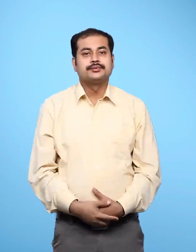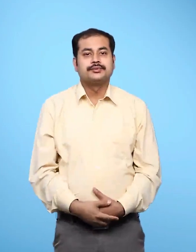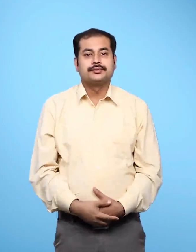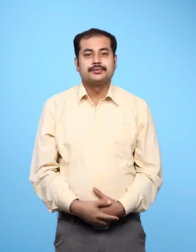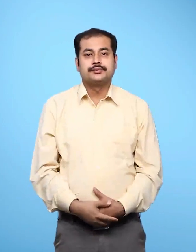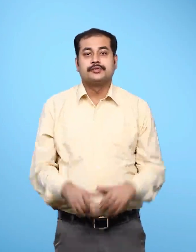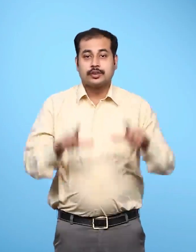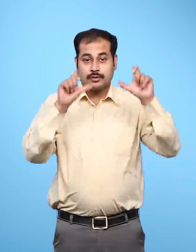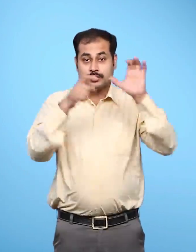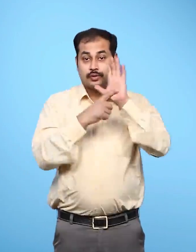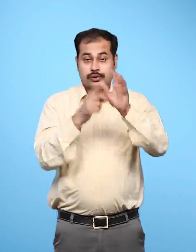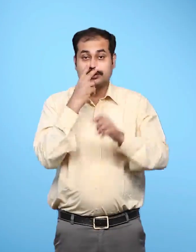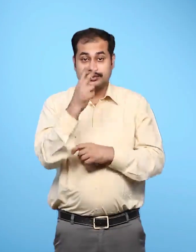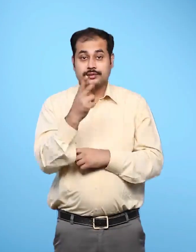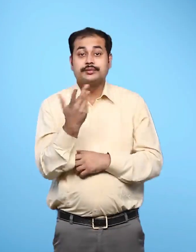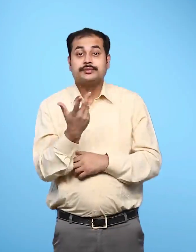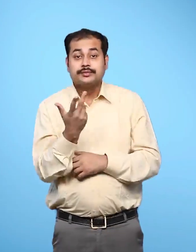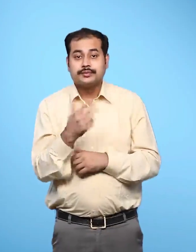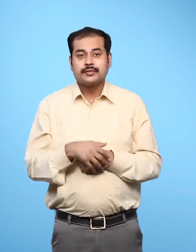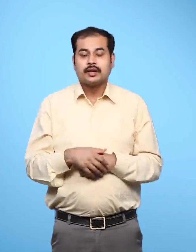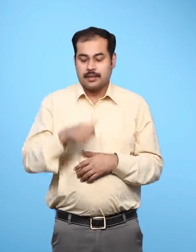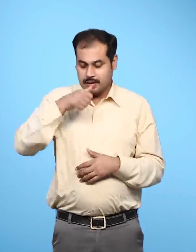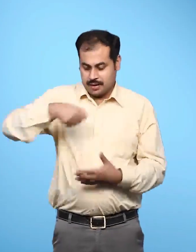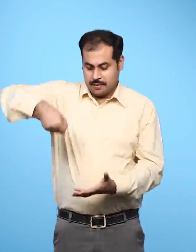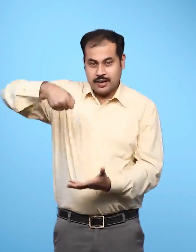The picture shows a bucket and a mug.